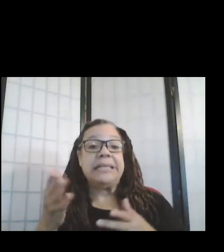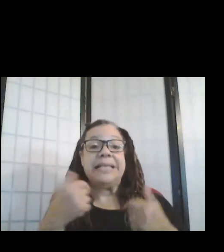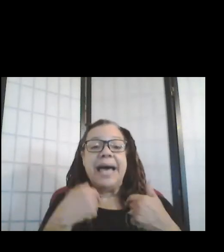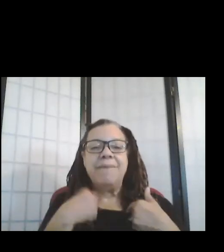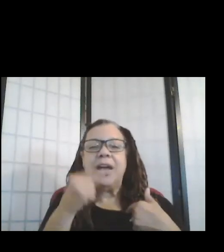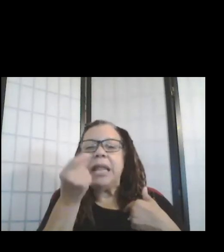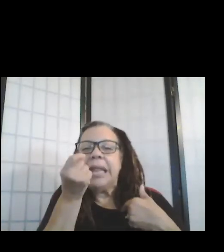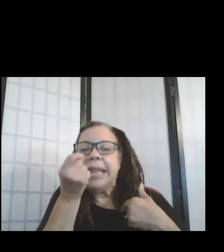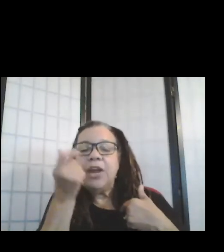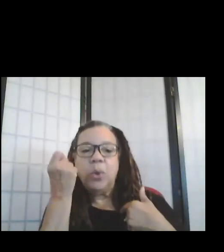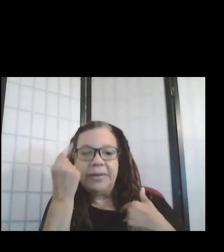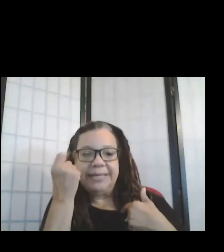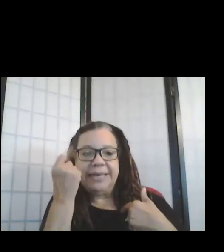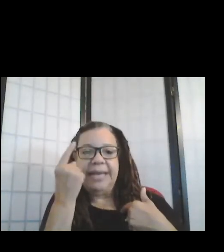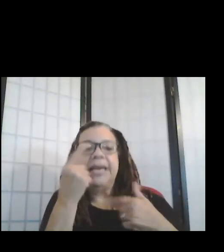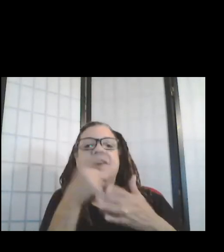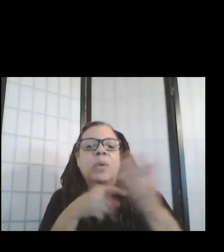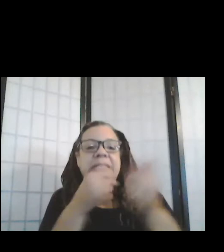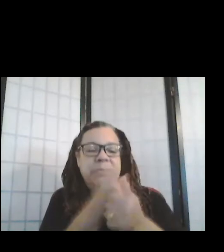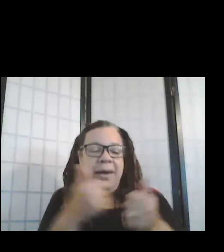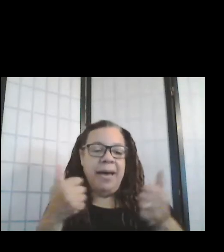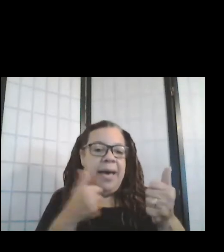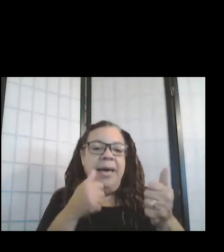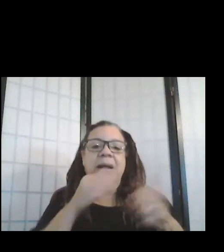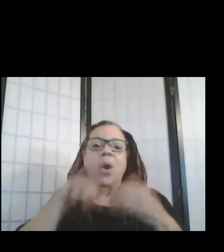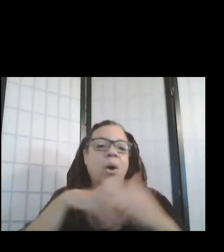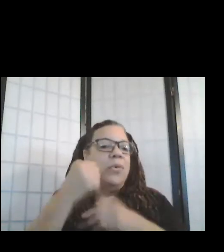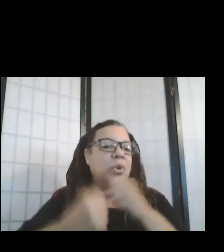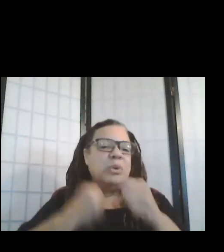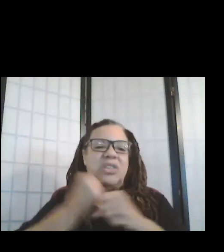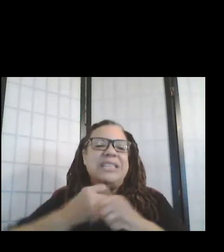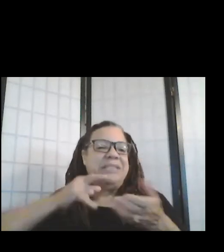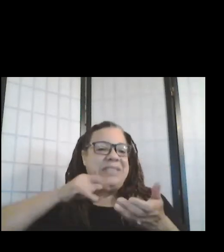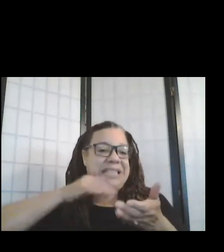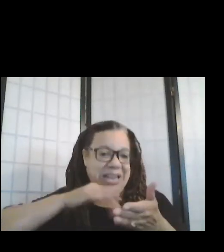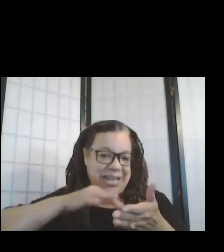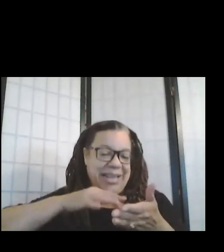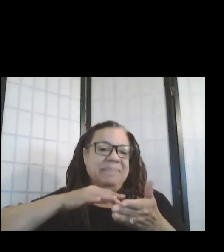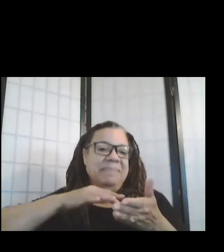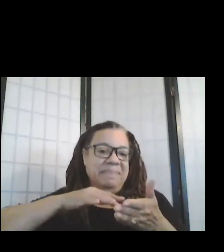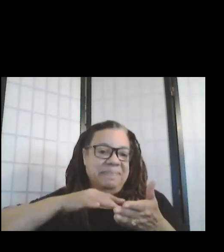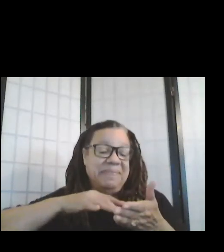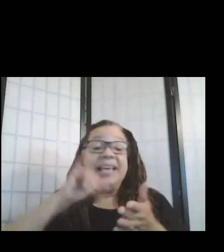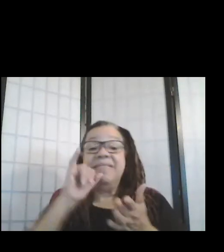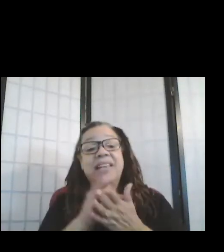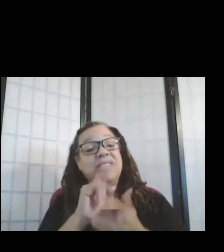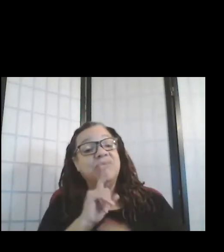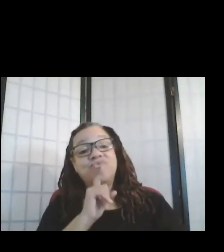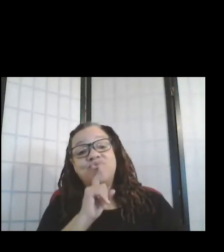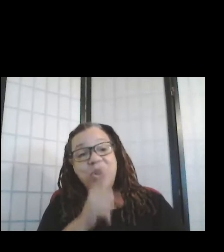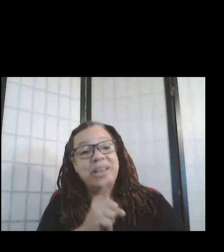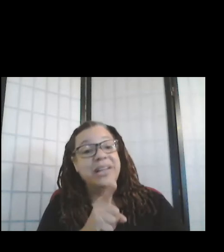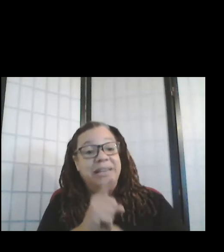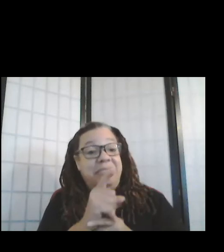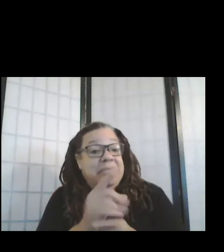of an understanding of what's behind all those years of study to get yeah, where they are. And that's so vitally